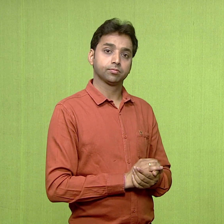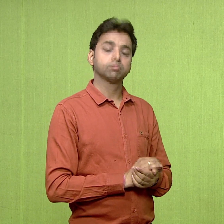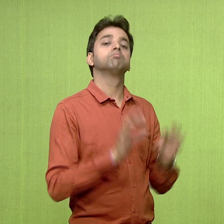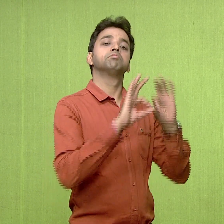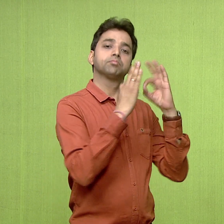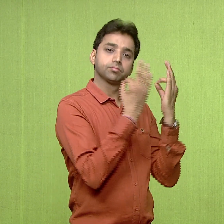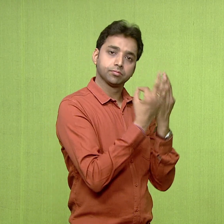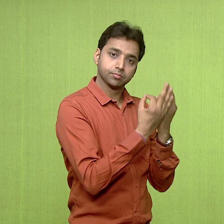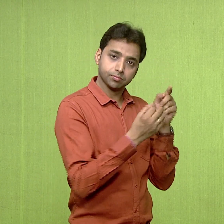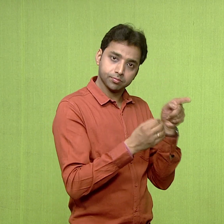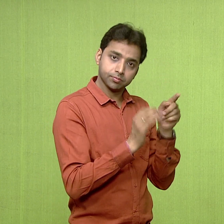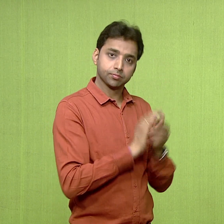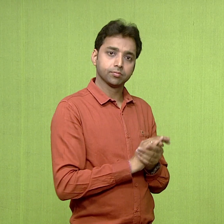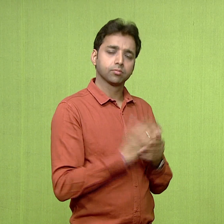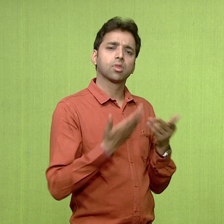family, and society.